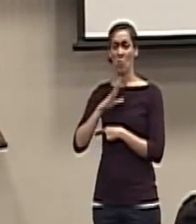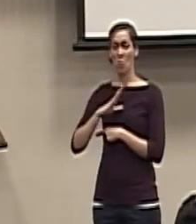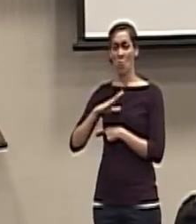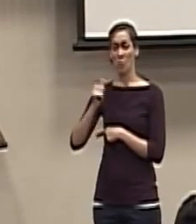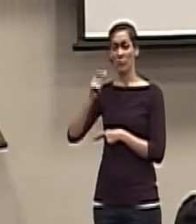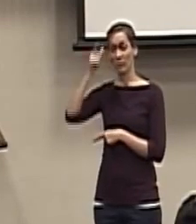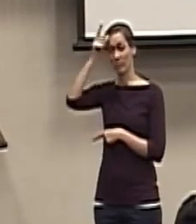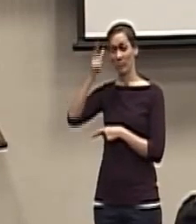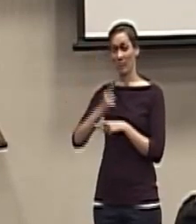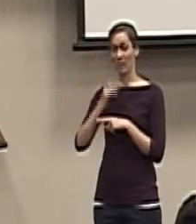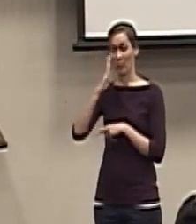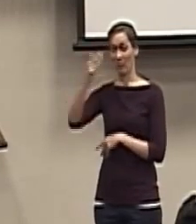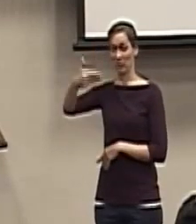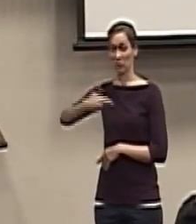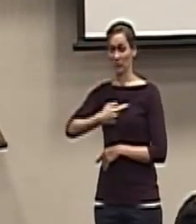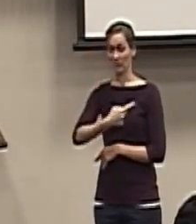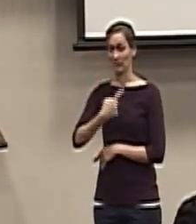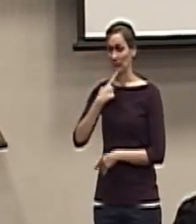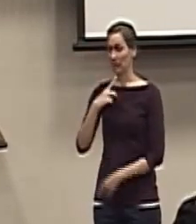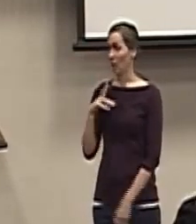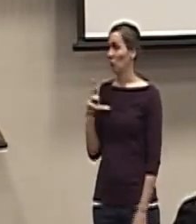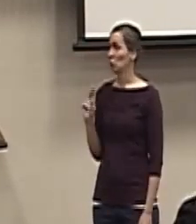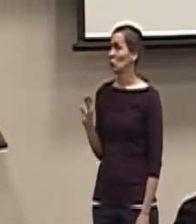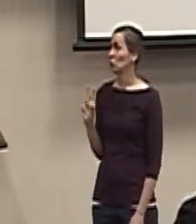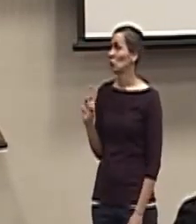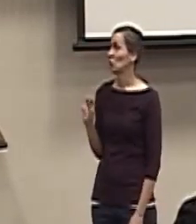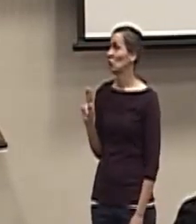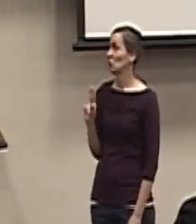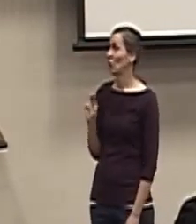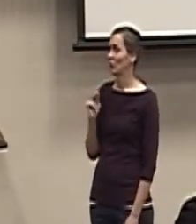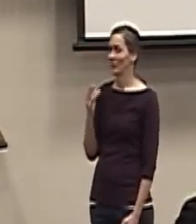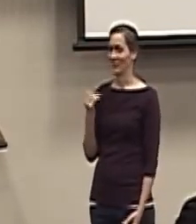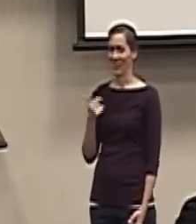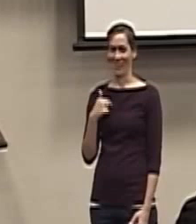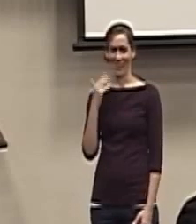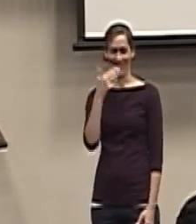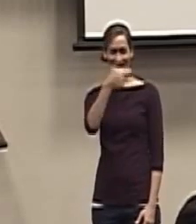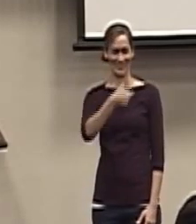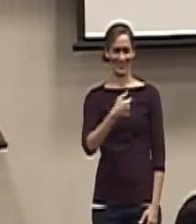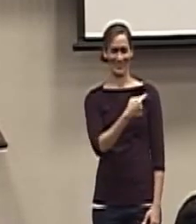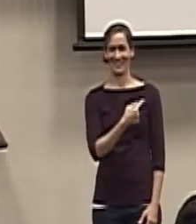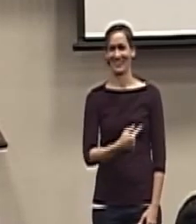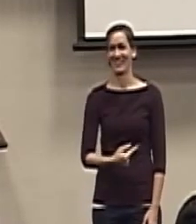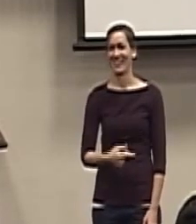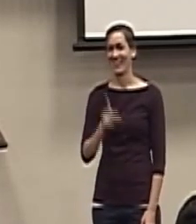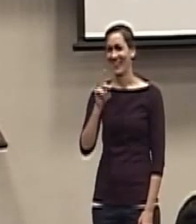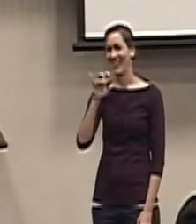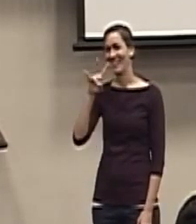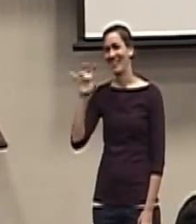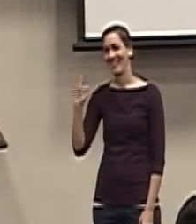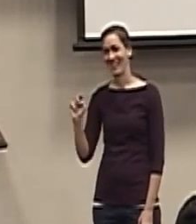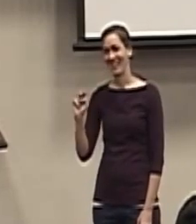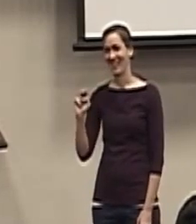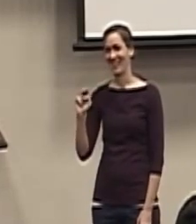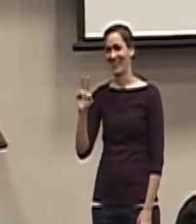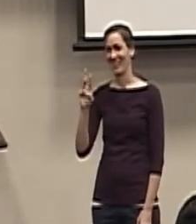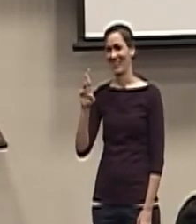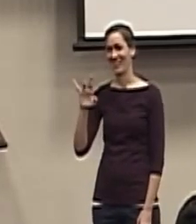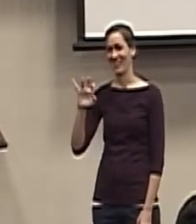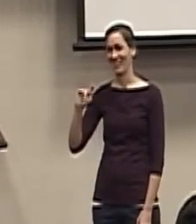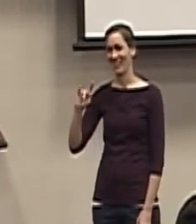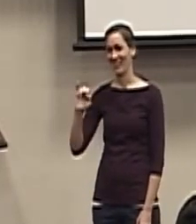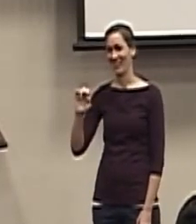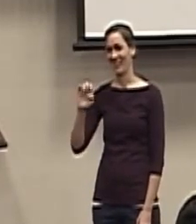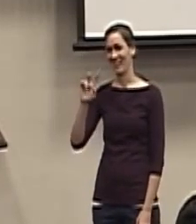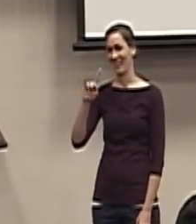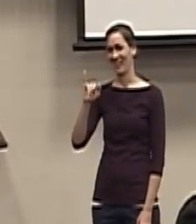"No, please, no." So I'm going to get the pleasure of introducing him. Kevin Wright, Kyle Wright,